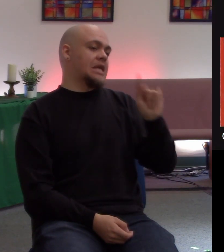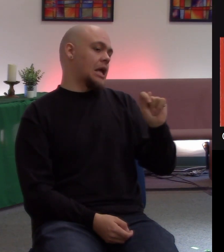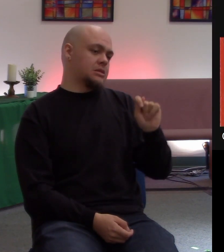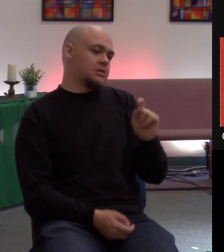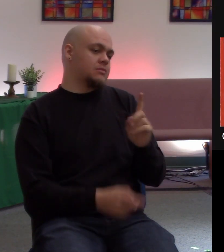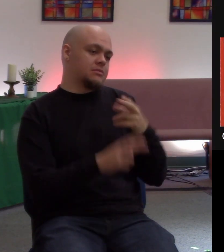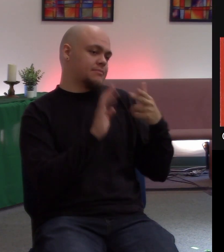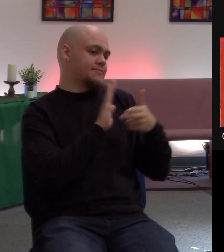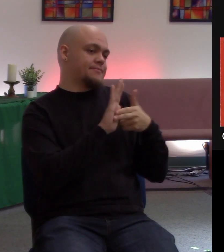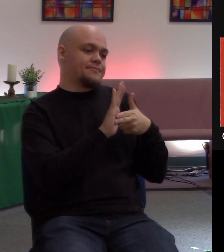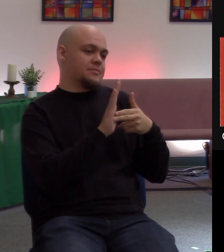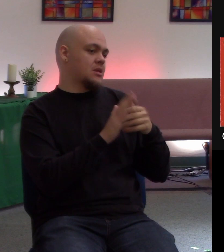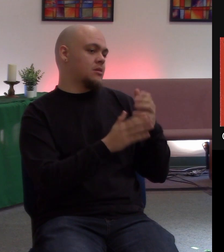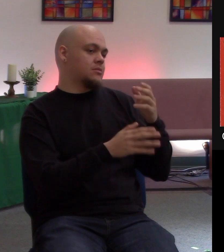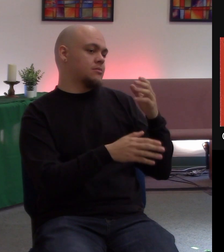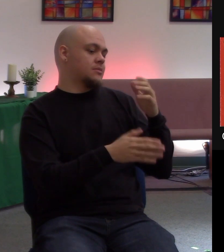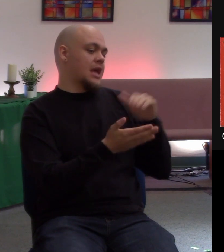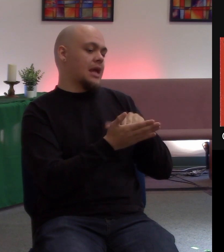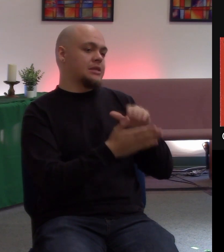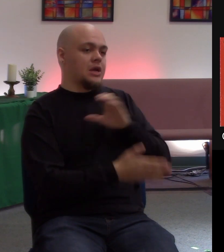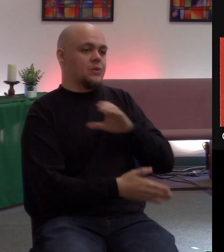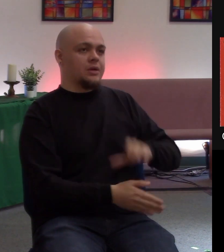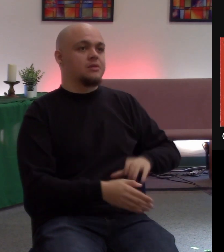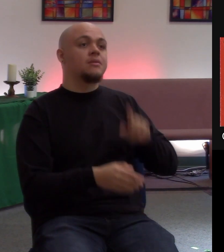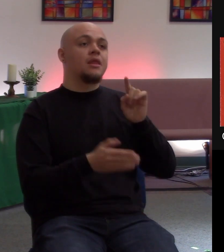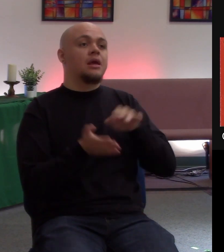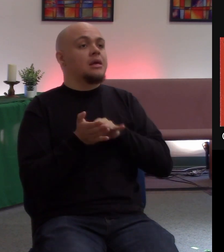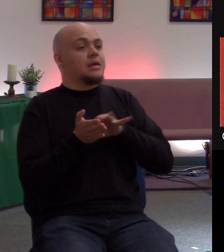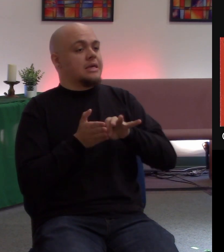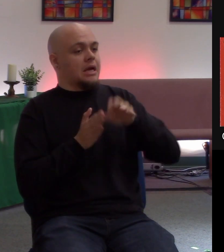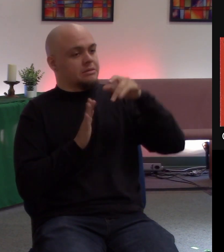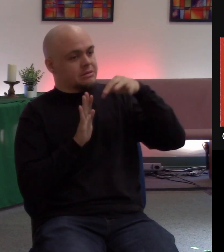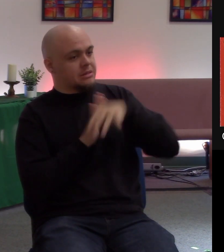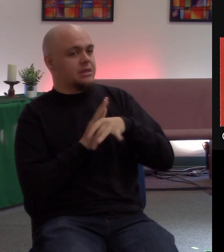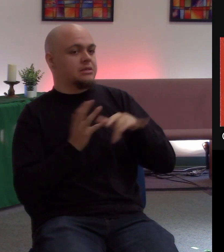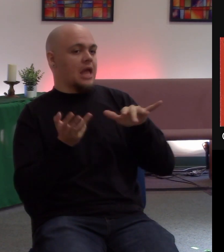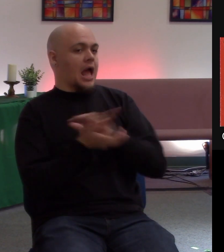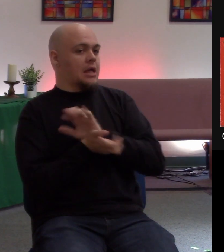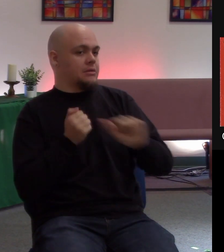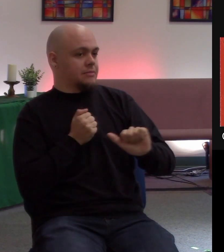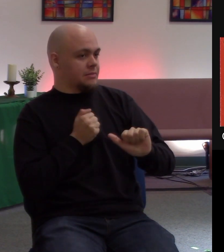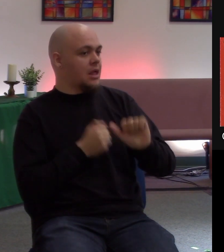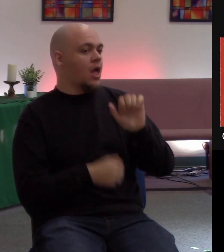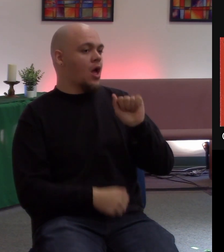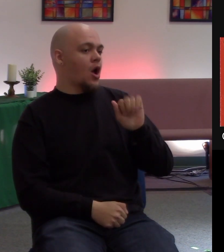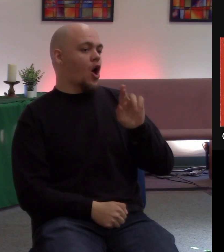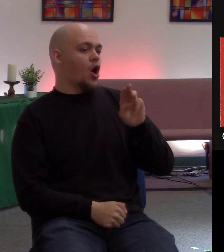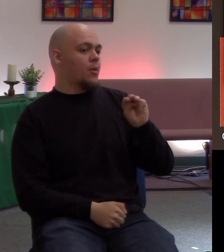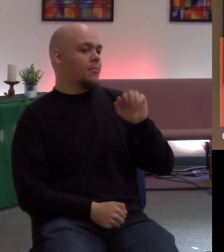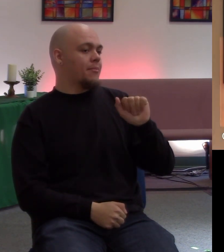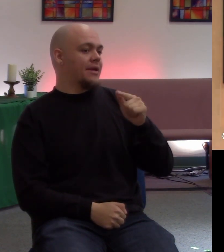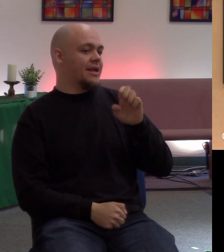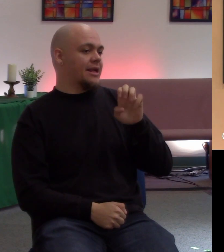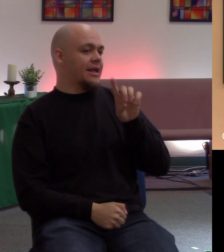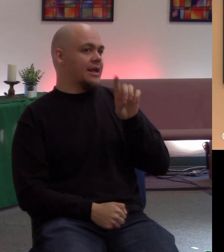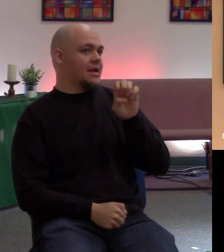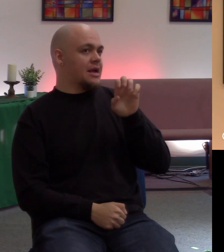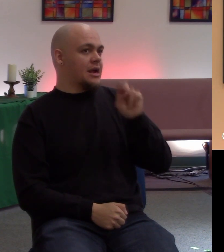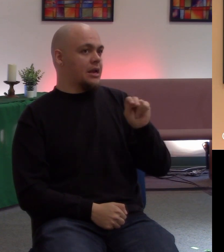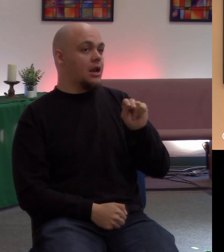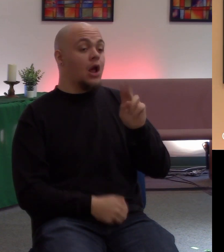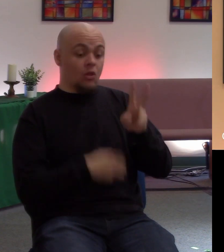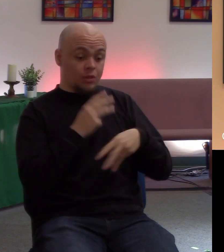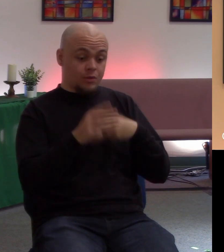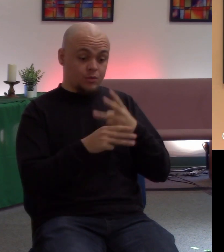Hey, here's his follow book, the 1980s Countdown to Armageddon. And again, he began to reinforce that the world should be